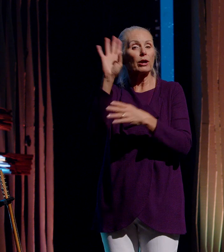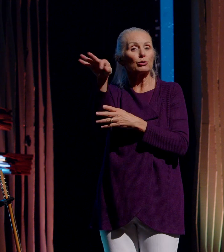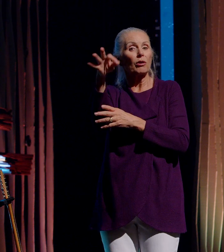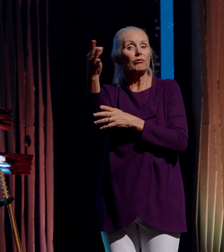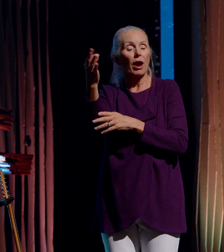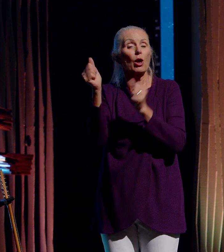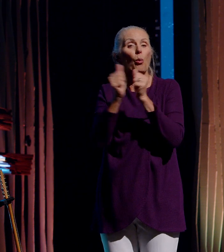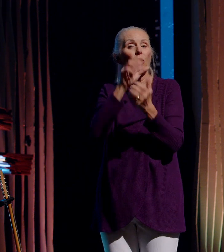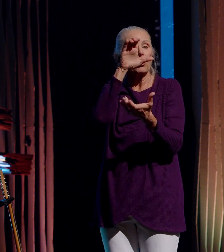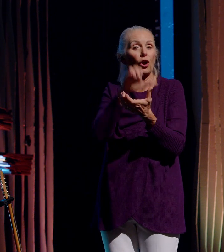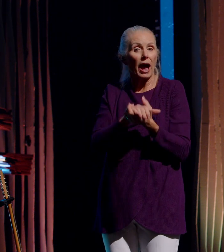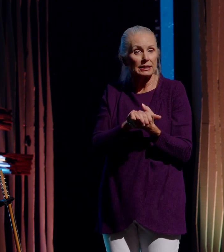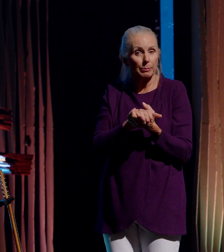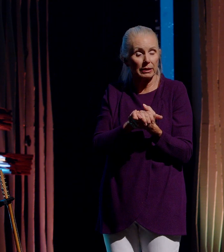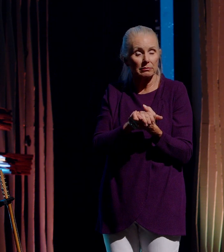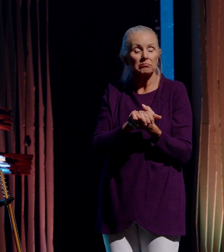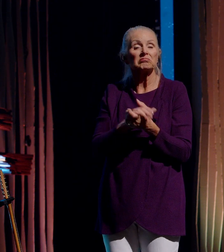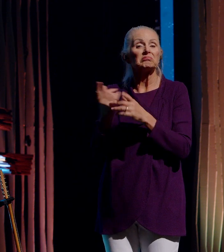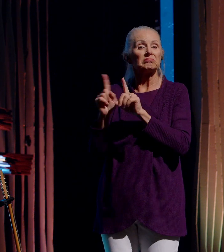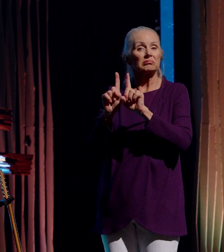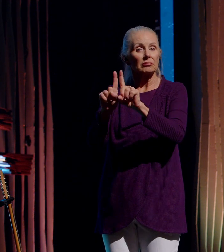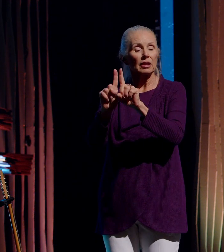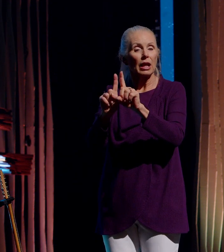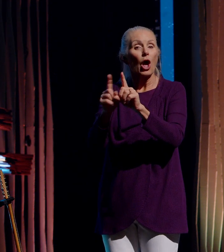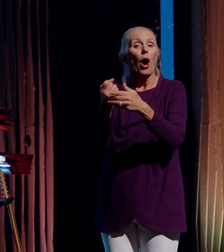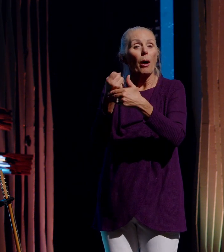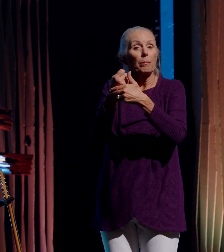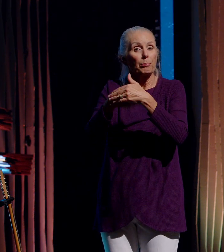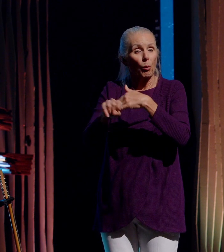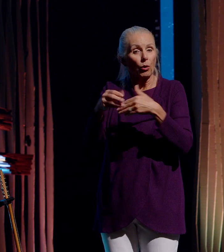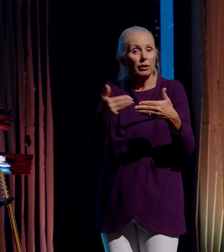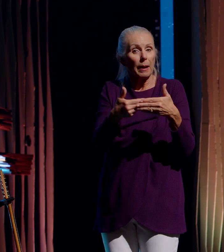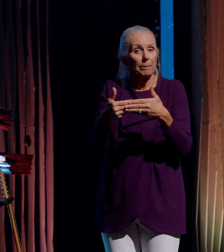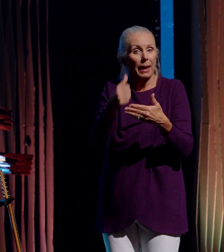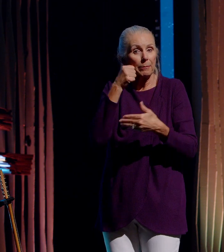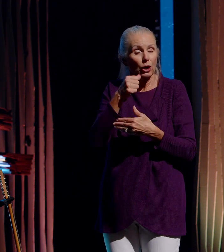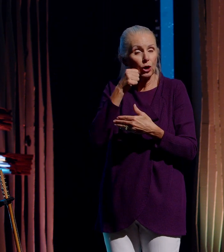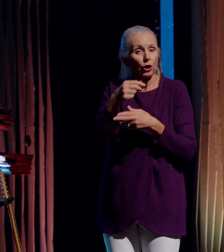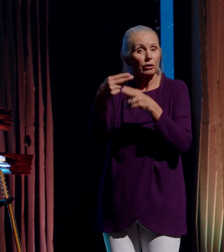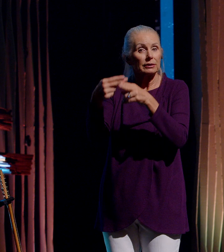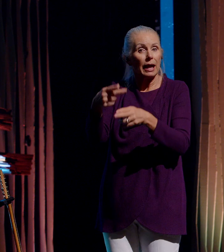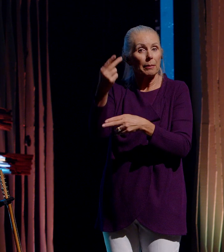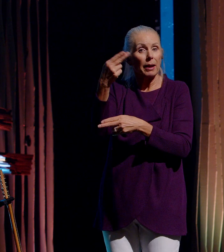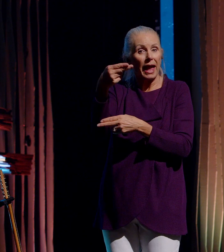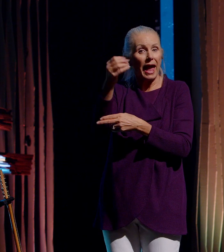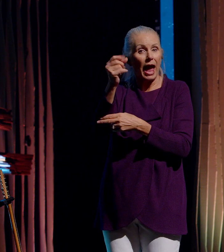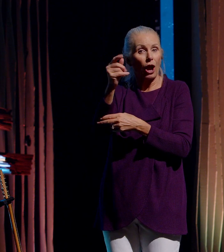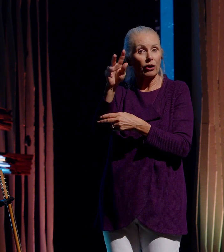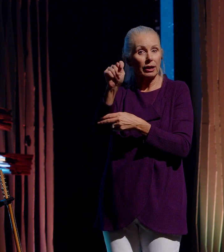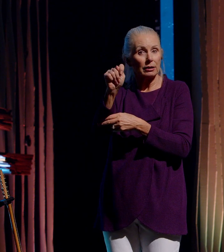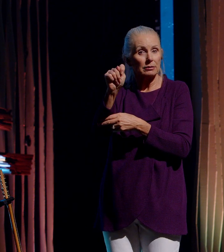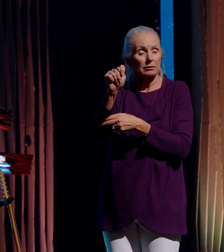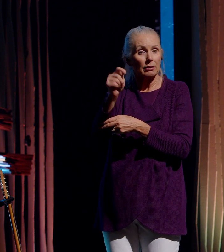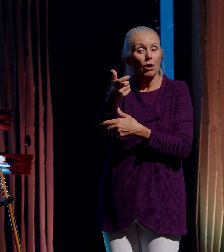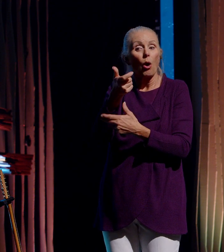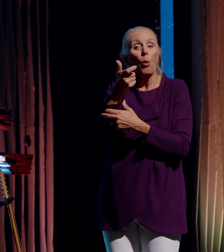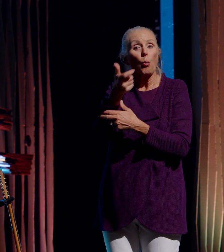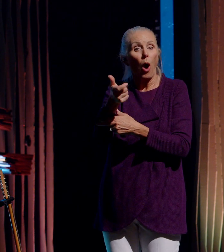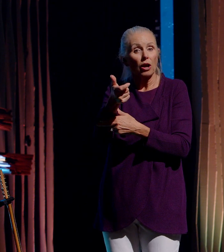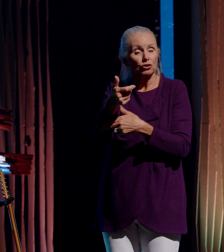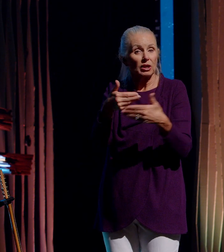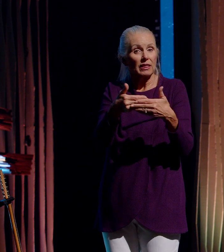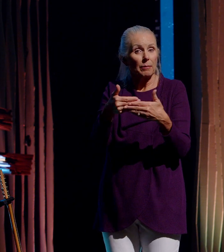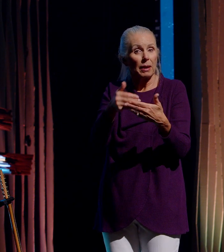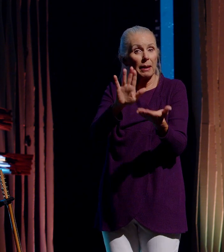her husband at her side, she would deliver a baby girl that they named Harriet, only to watch her baby die 5 days